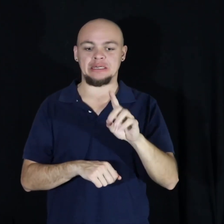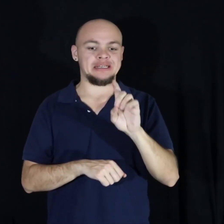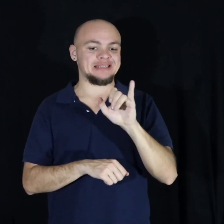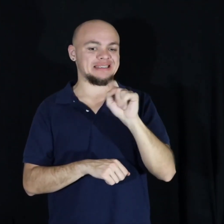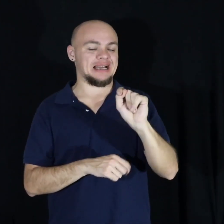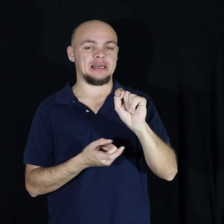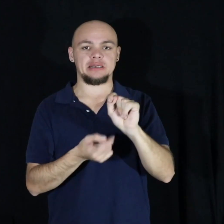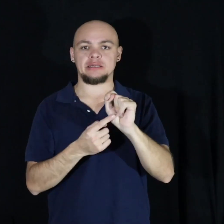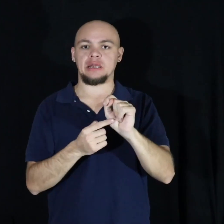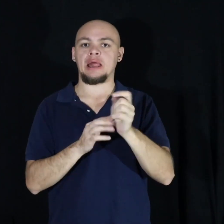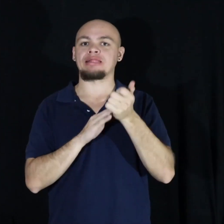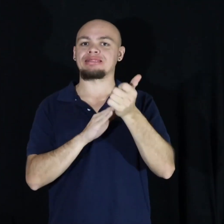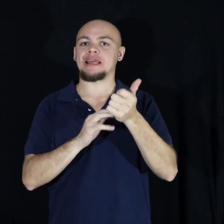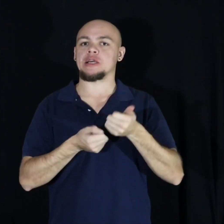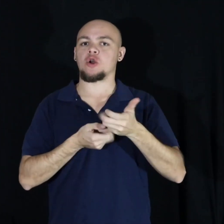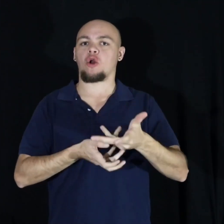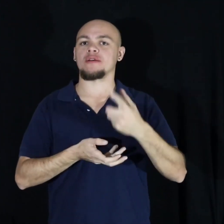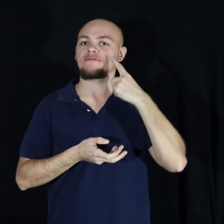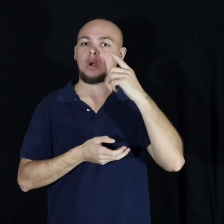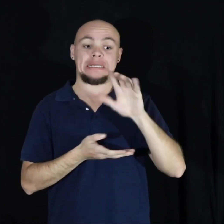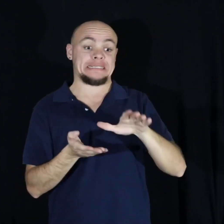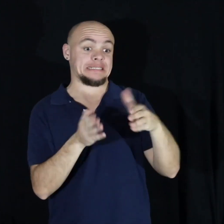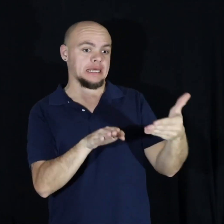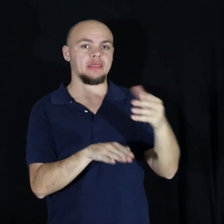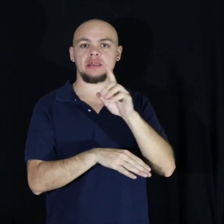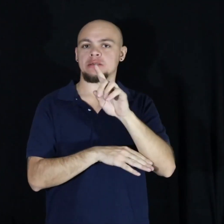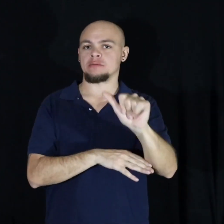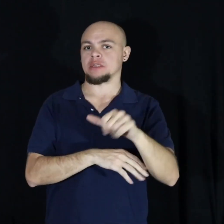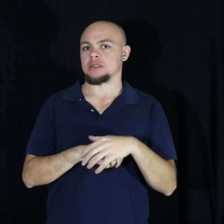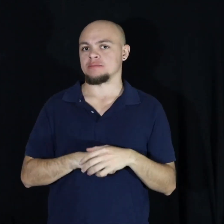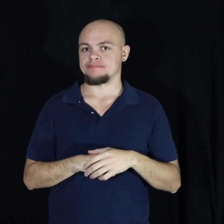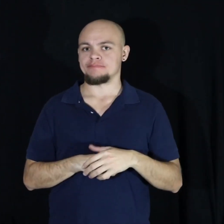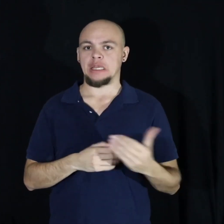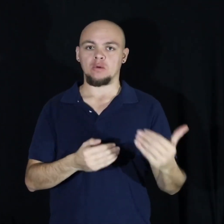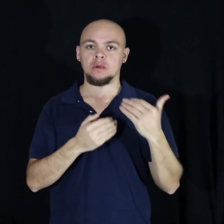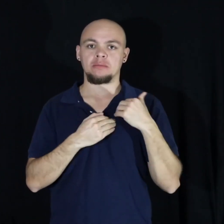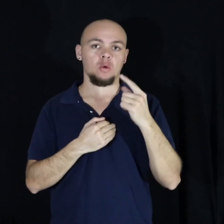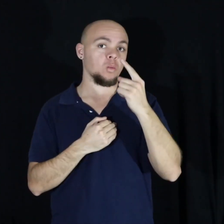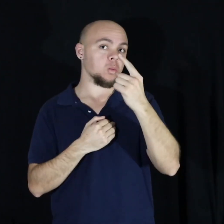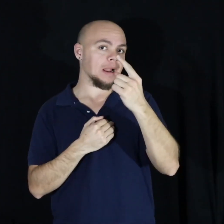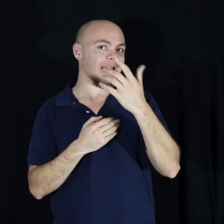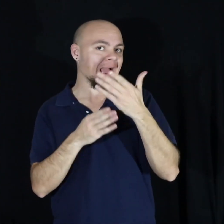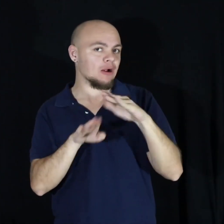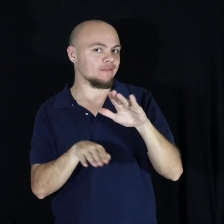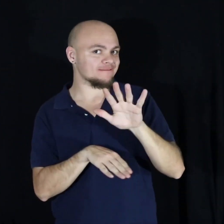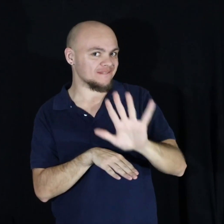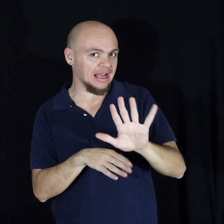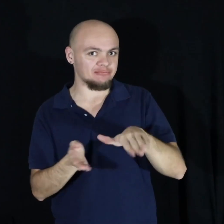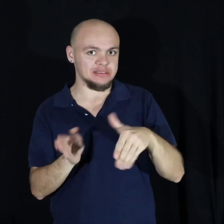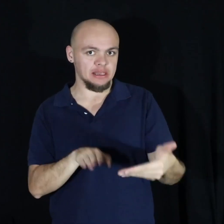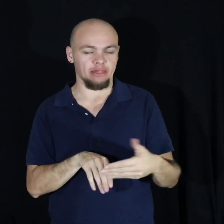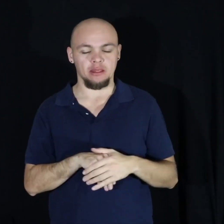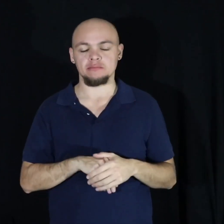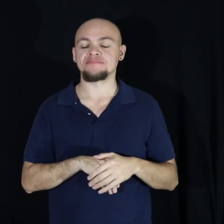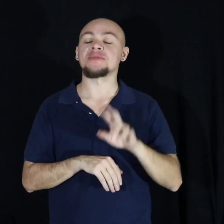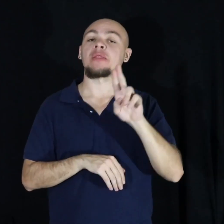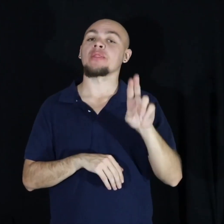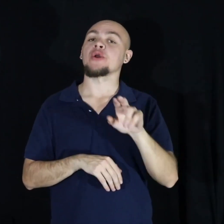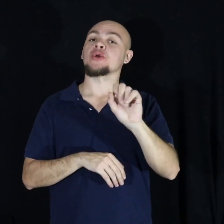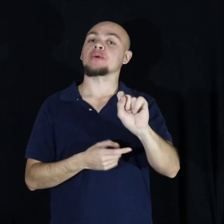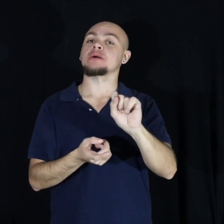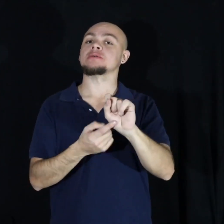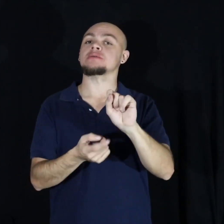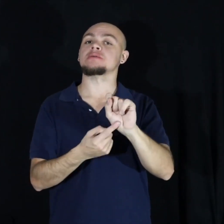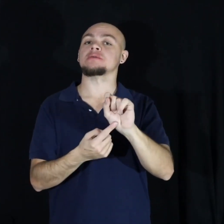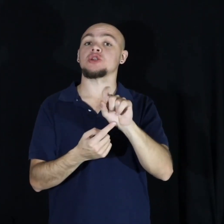death and disability worldwide, responsible for roughly 1 in 5 adult deaths. In the United States, you're about